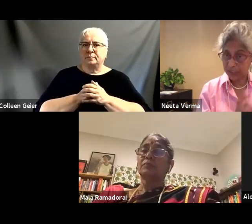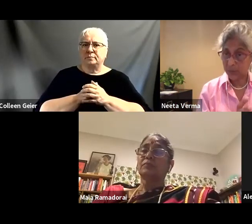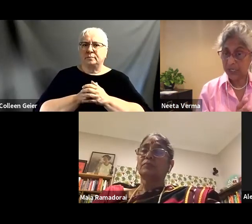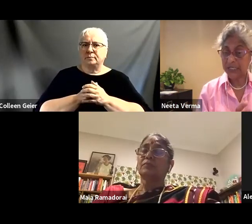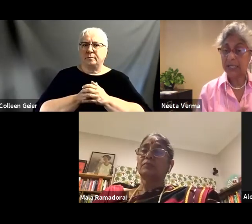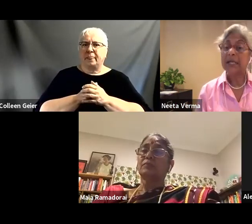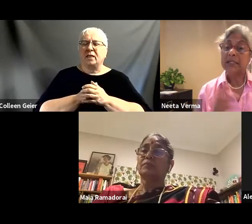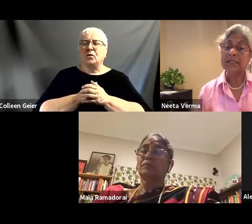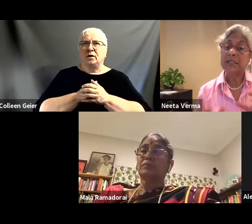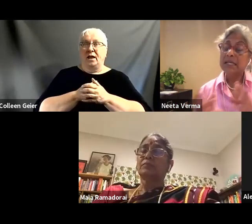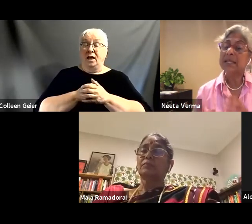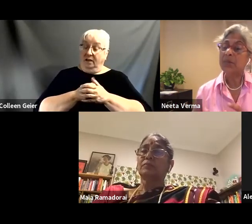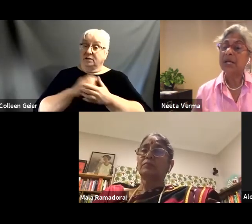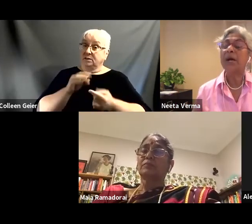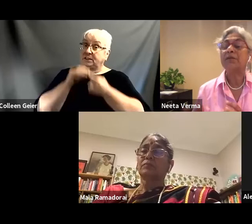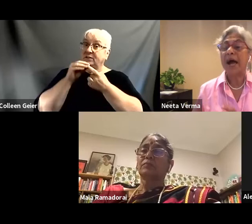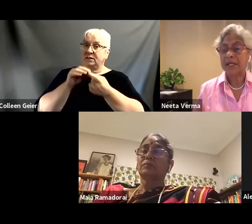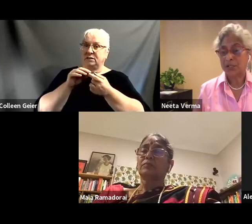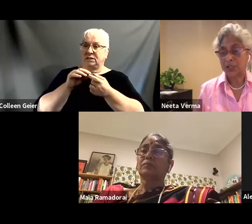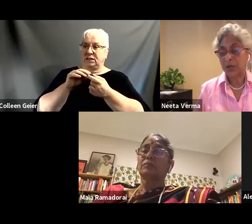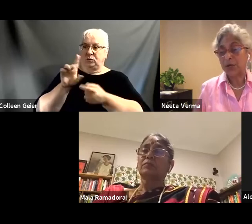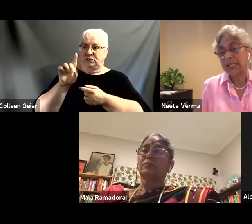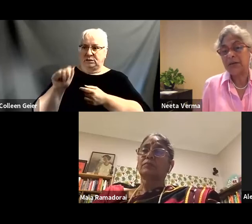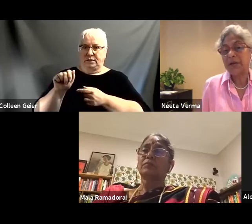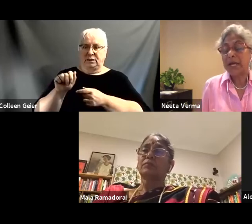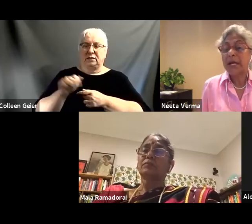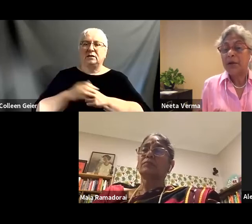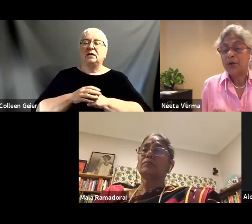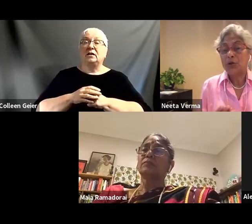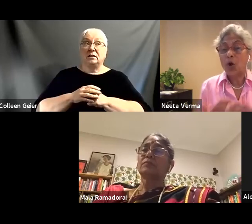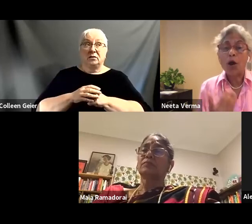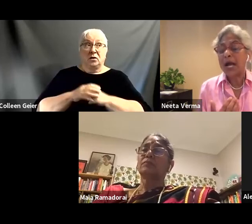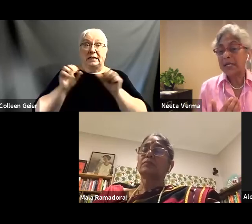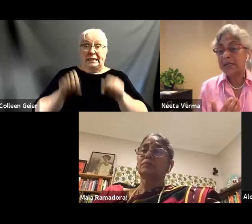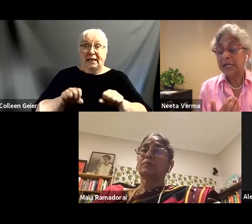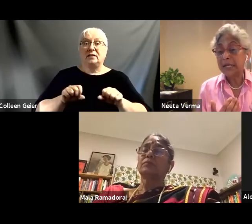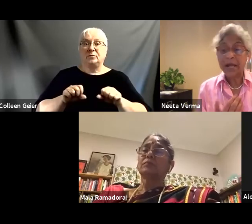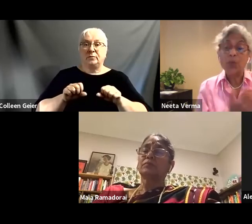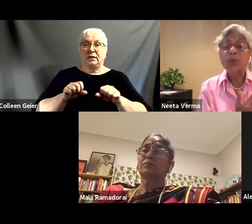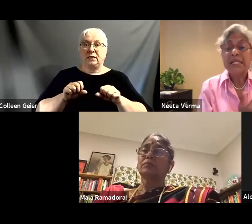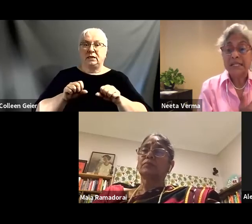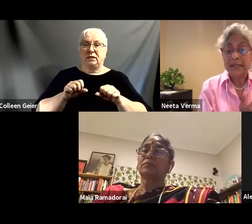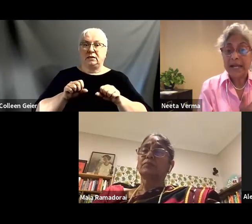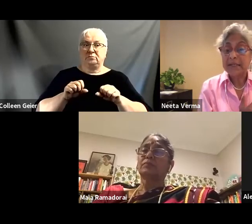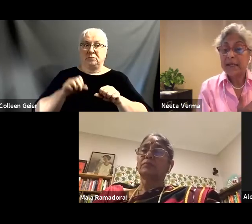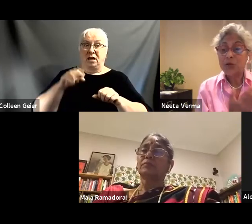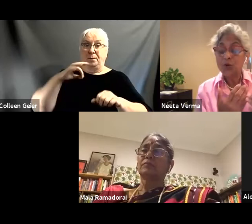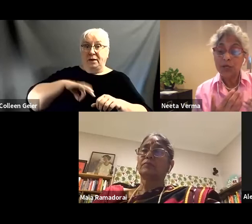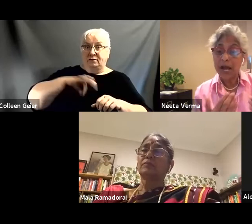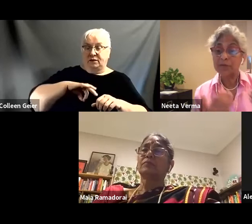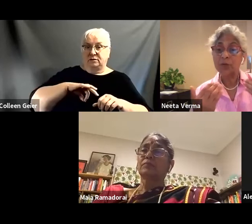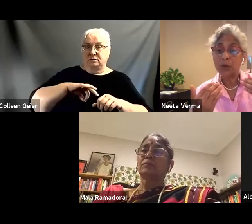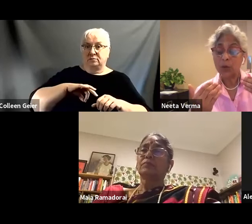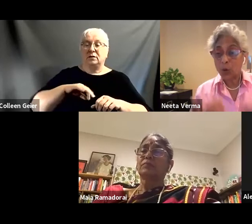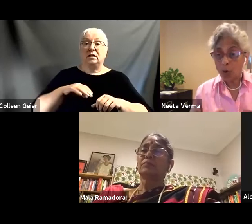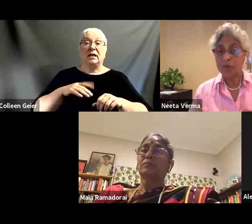of disability, these can become advantages because in a way, online learning and mobility, right? You don't